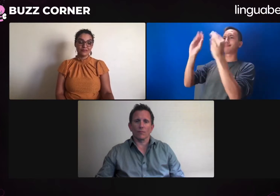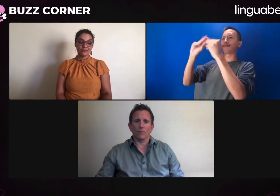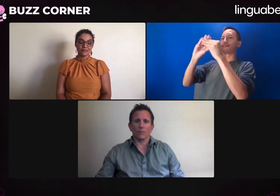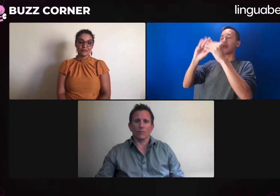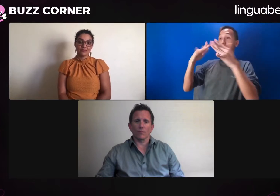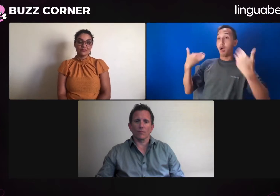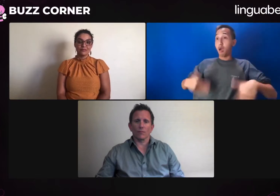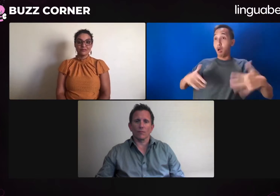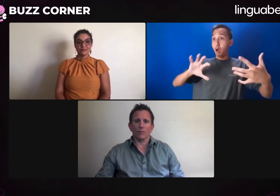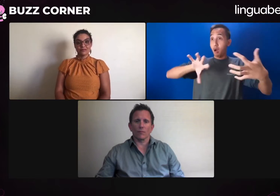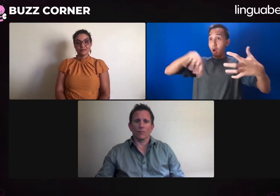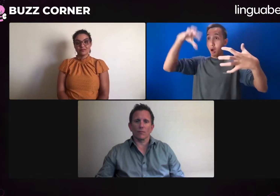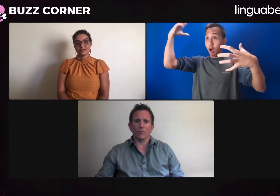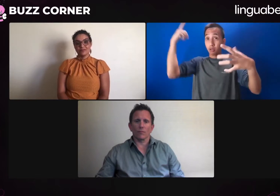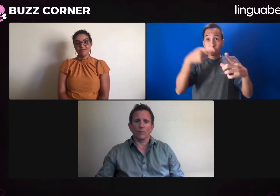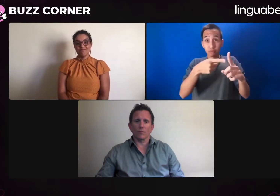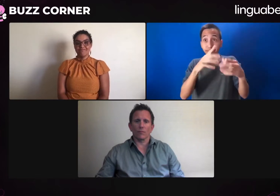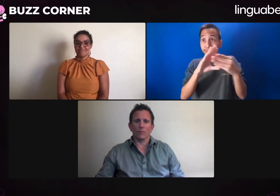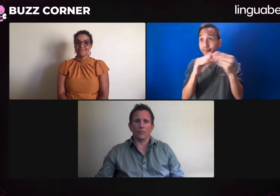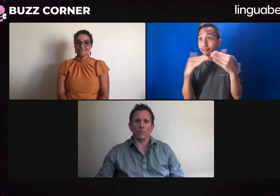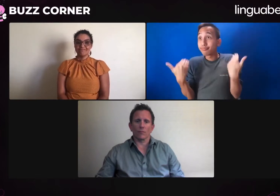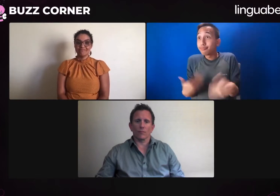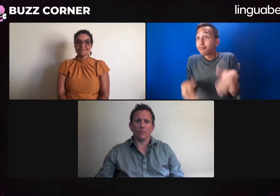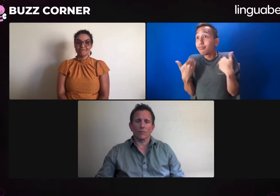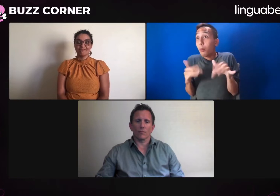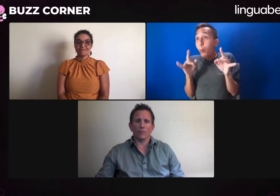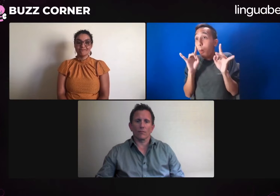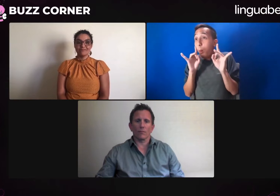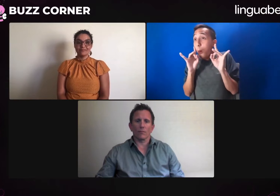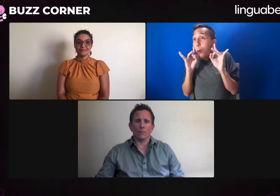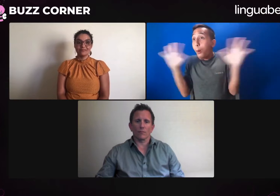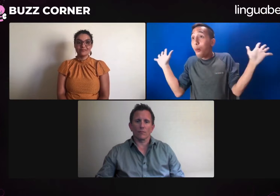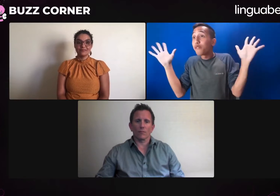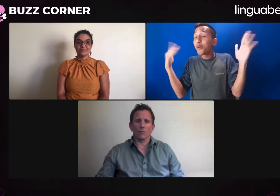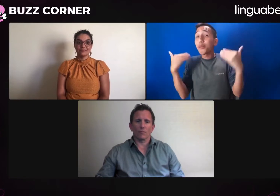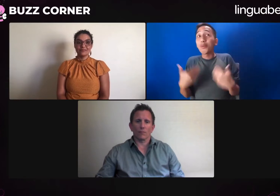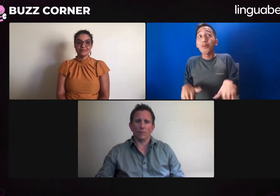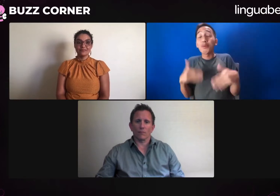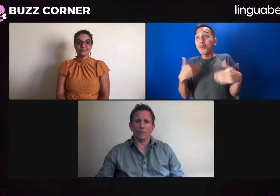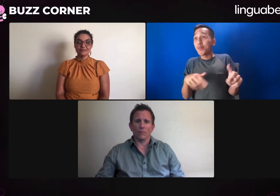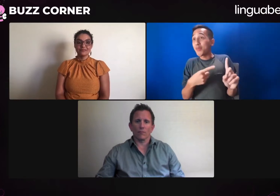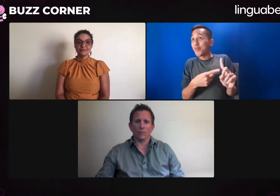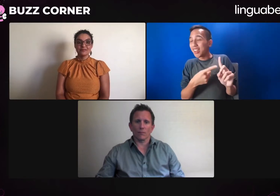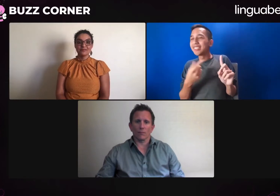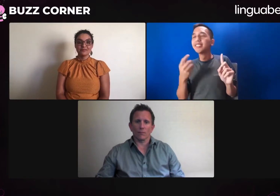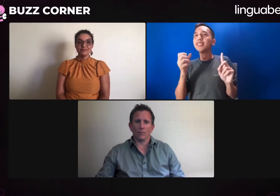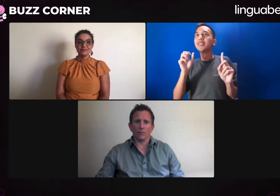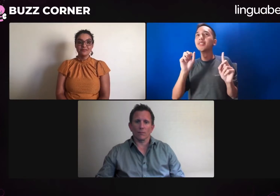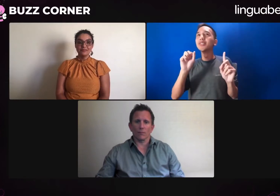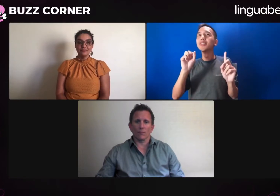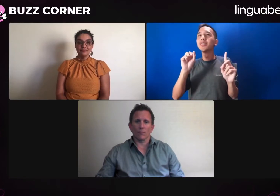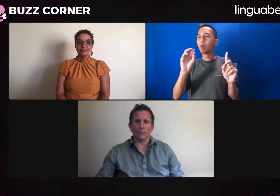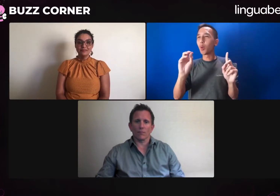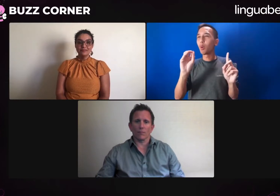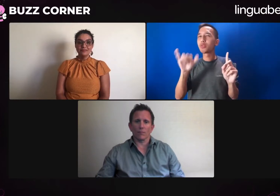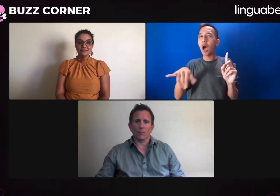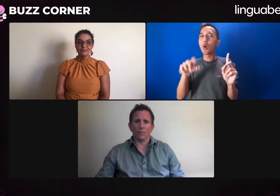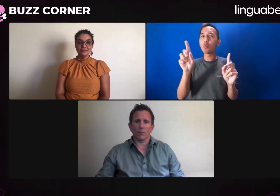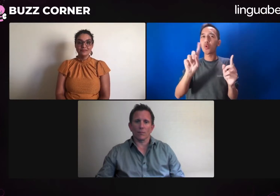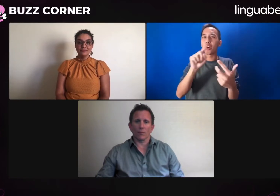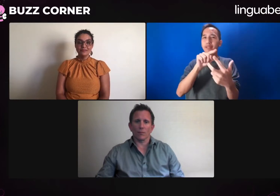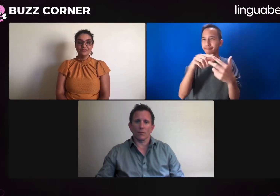that. And then we had a white person step in and make all sorts of comments, which were horrible.